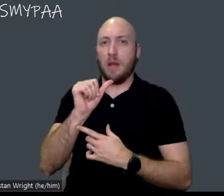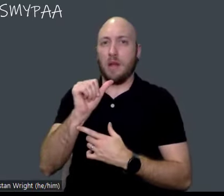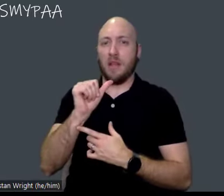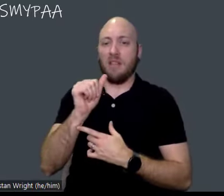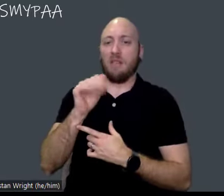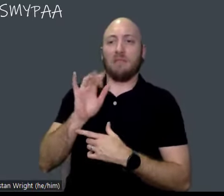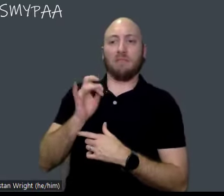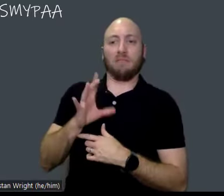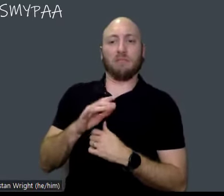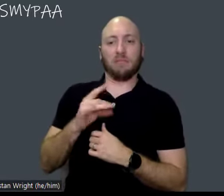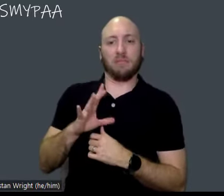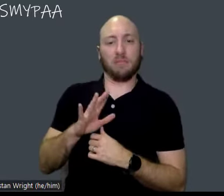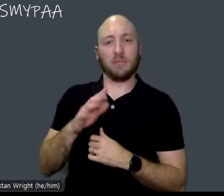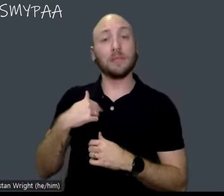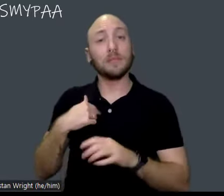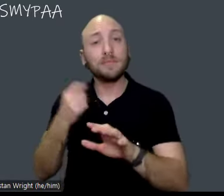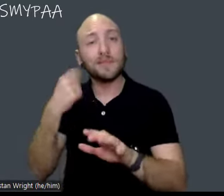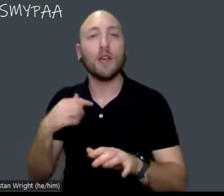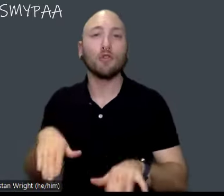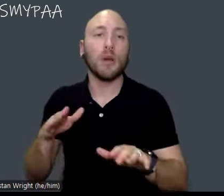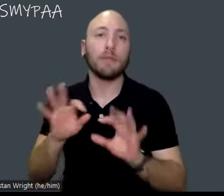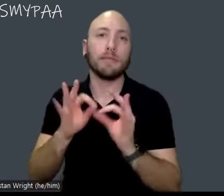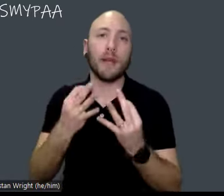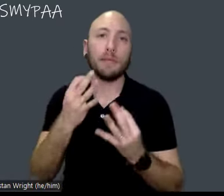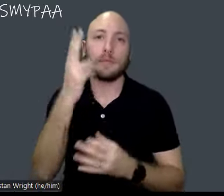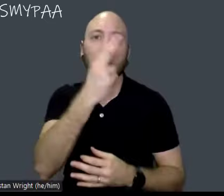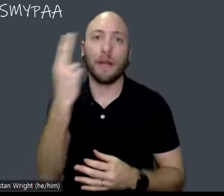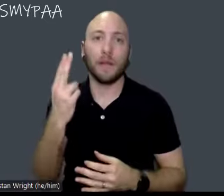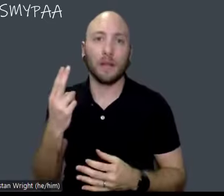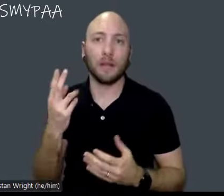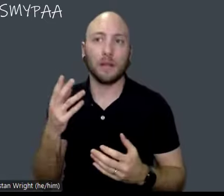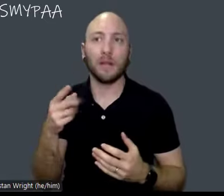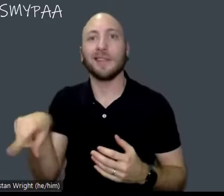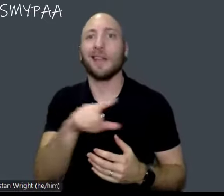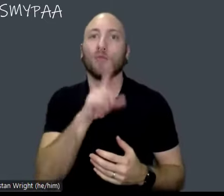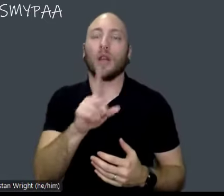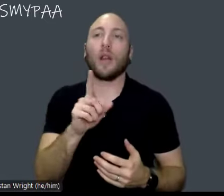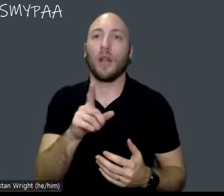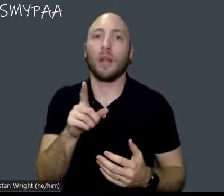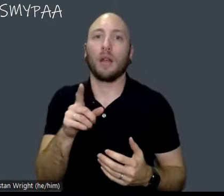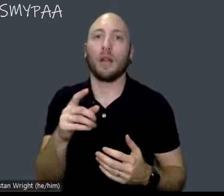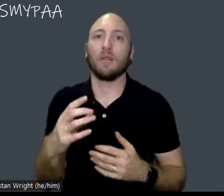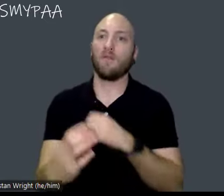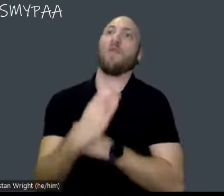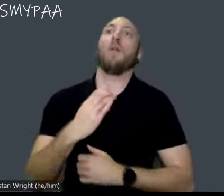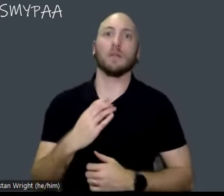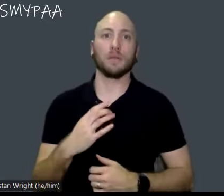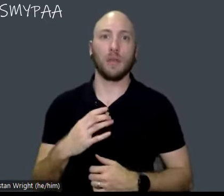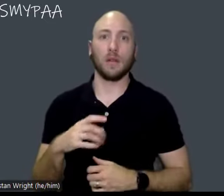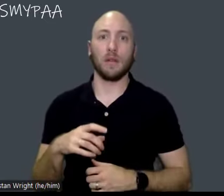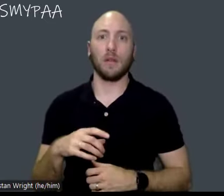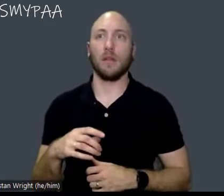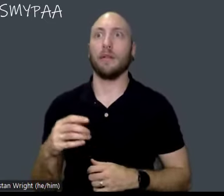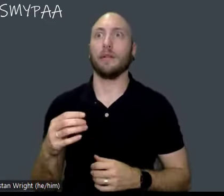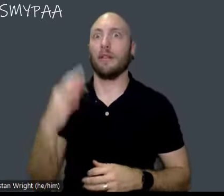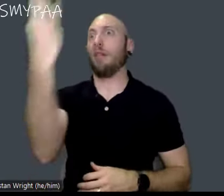it, because I grew up in a Catholic family and they were just pushing down my throat God and